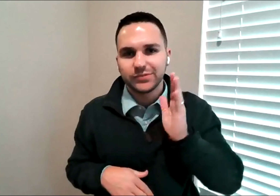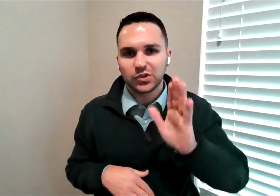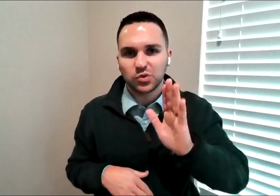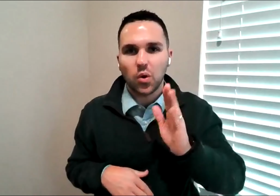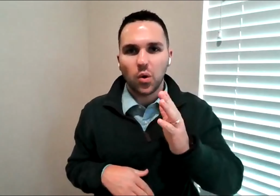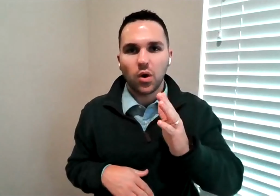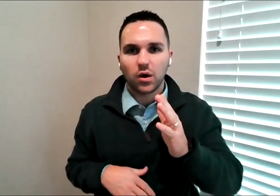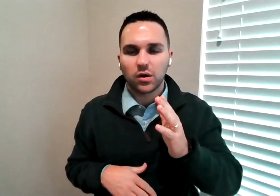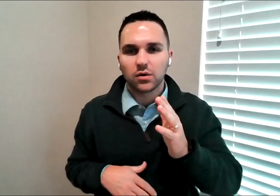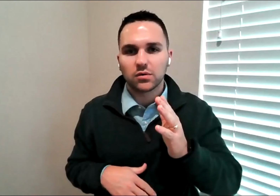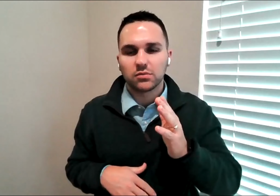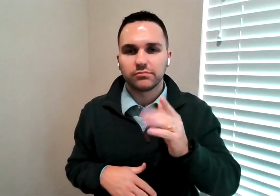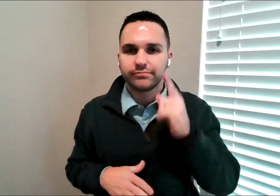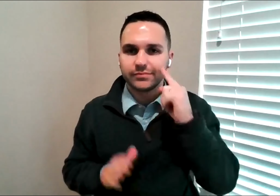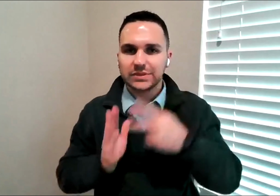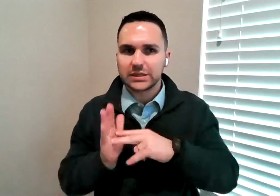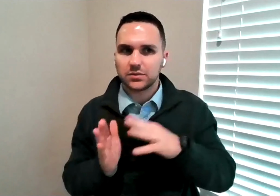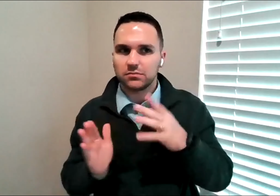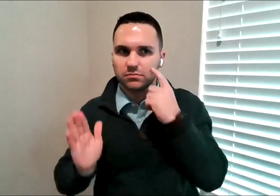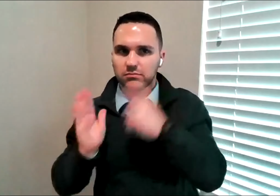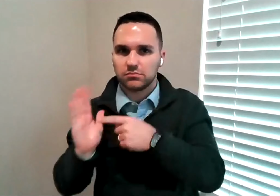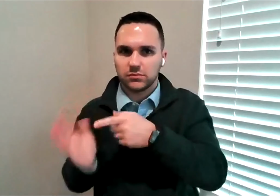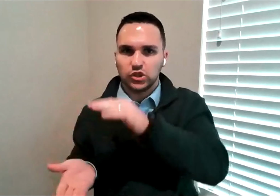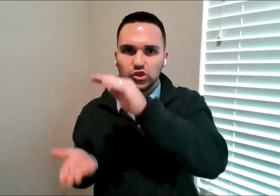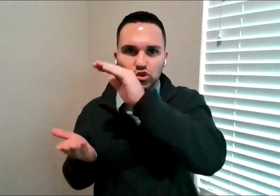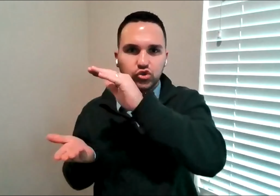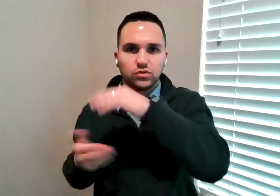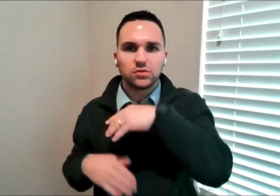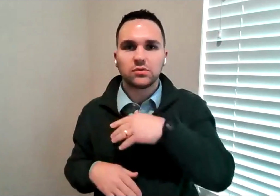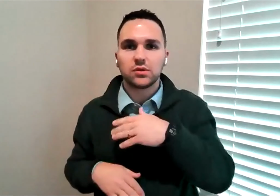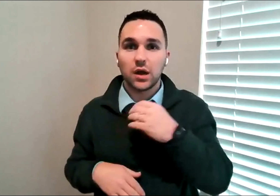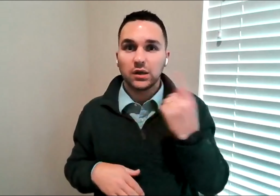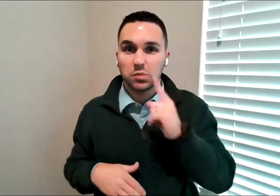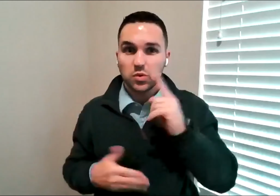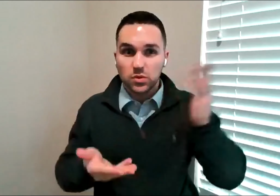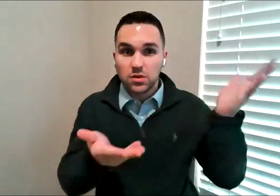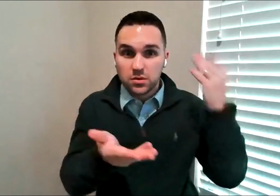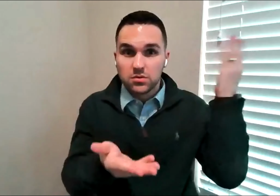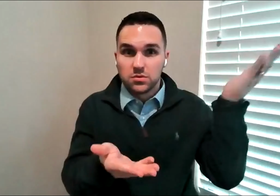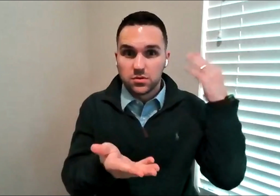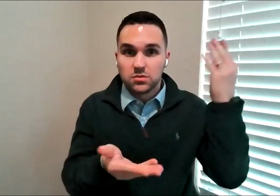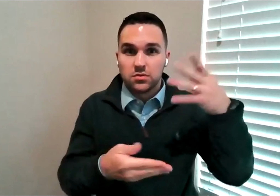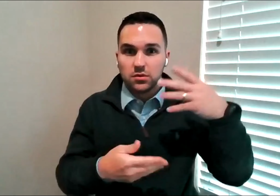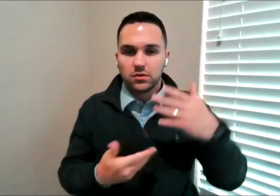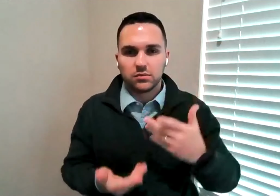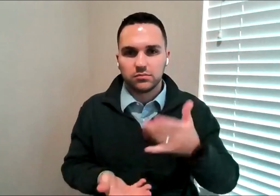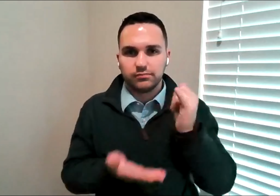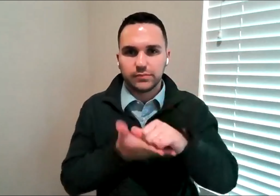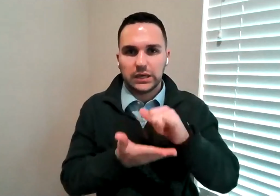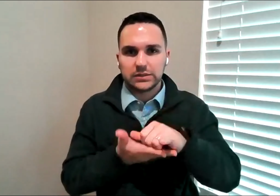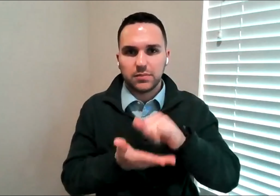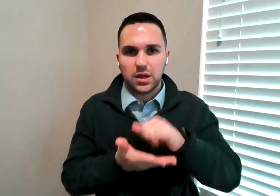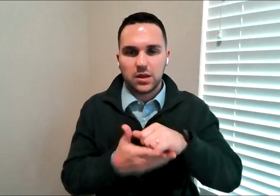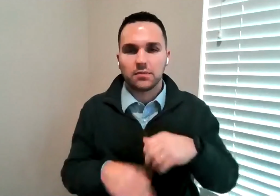intention of calling that out and the likelihood that someone would read through that entire thing. So Victoria, we